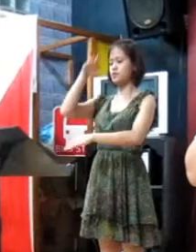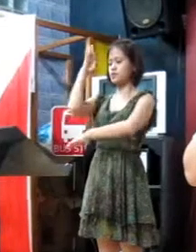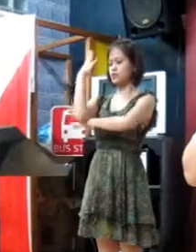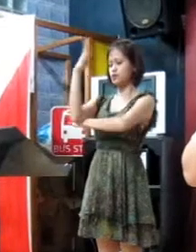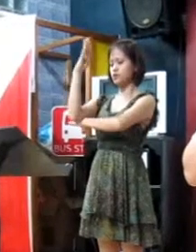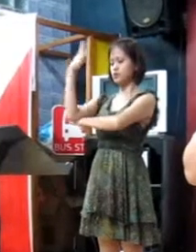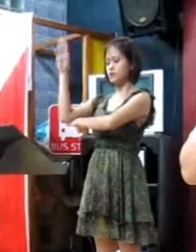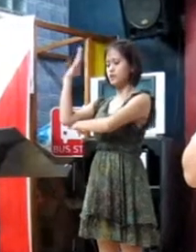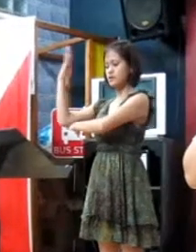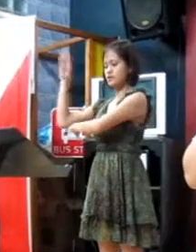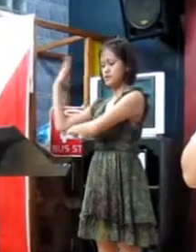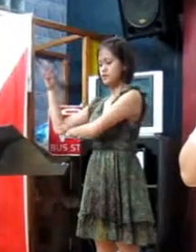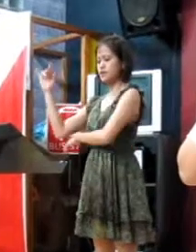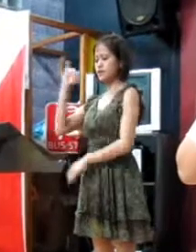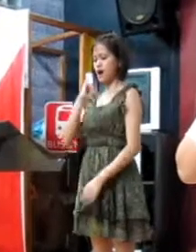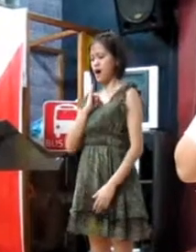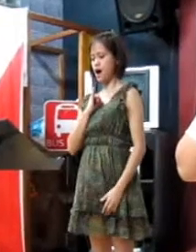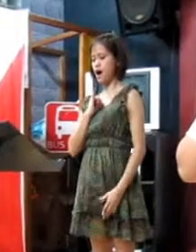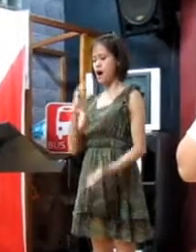in Butuan.